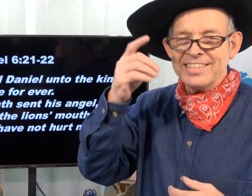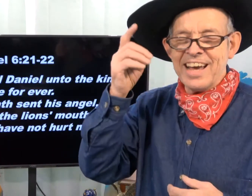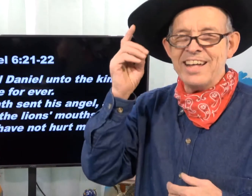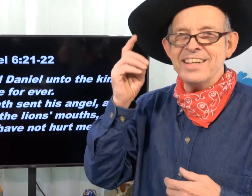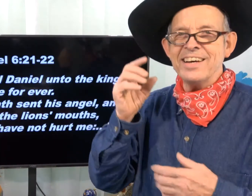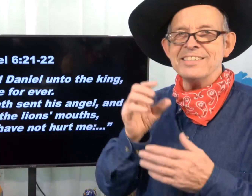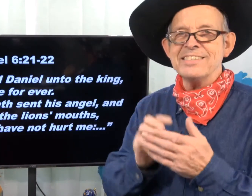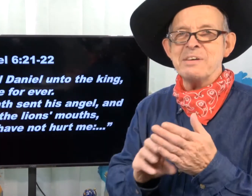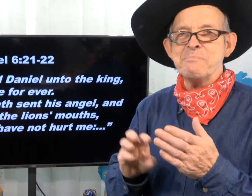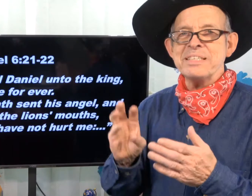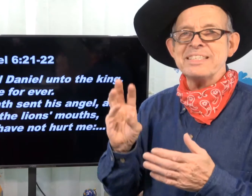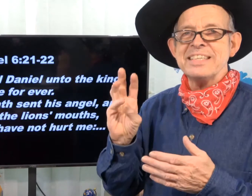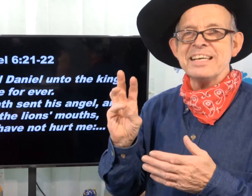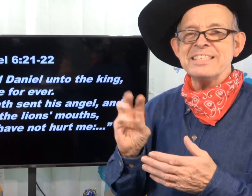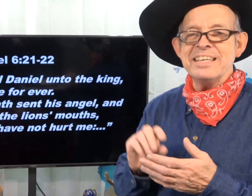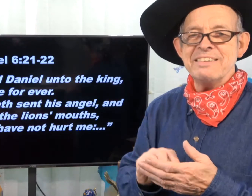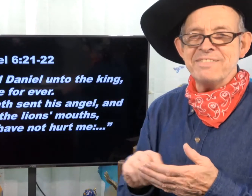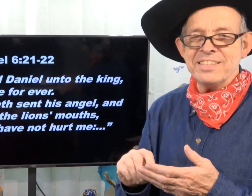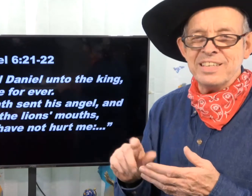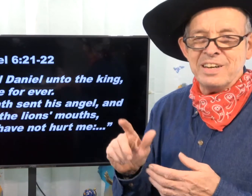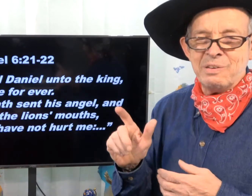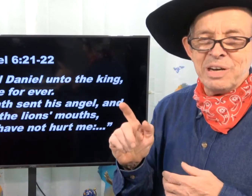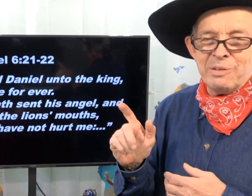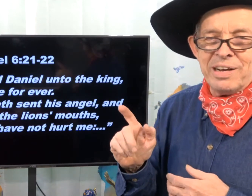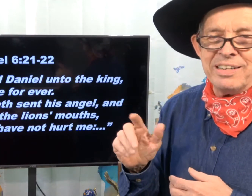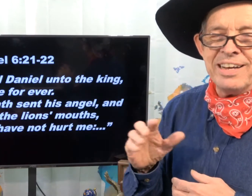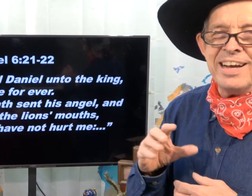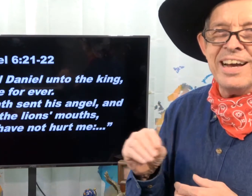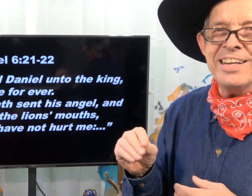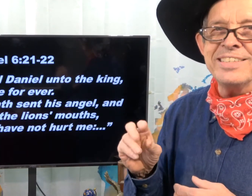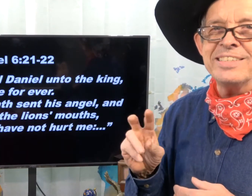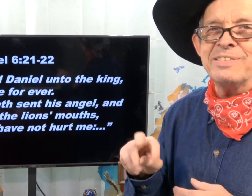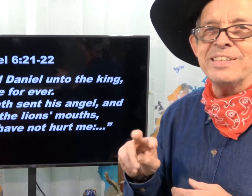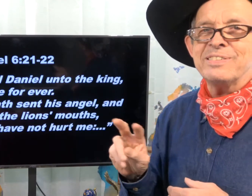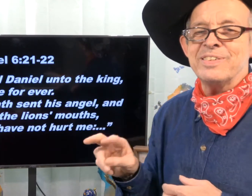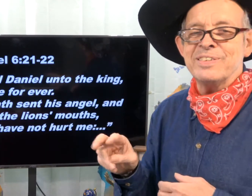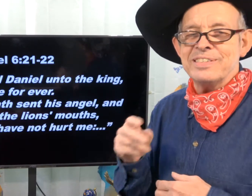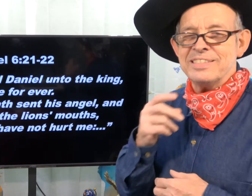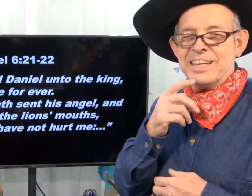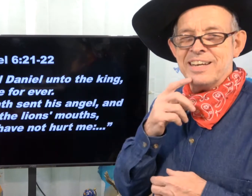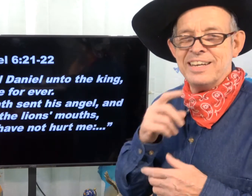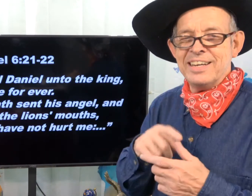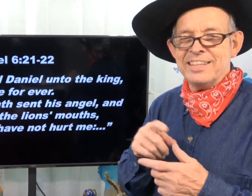day of the Pacific, Reverend and Felicity.